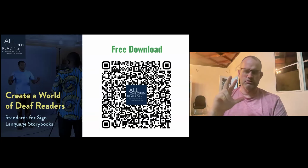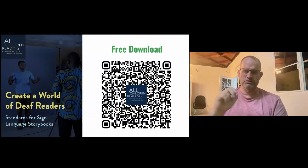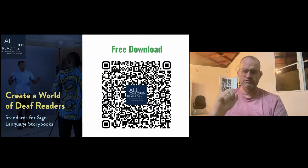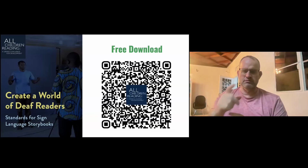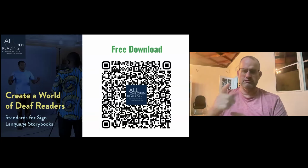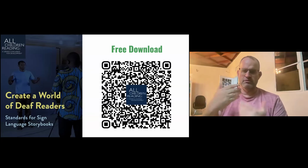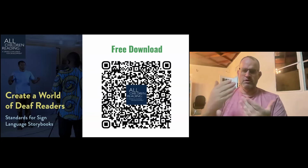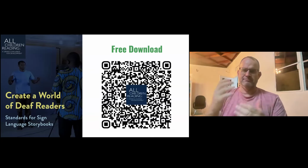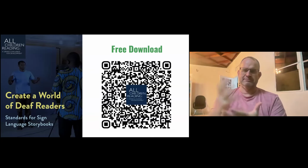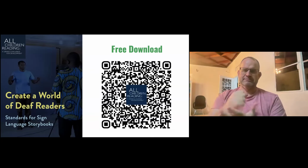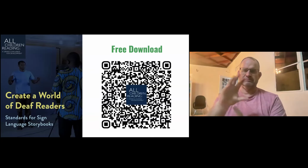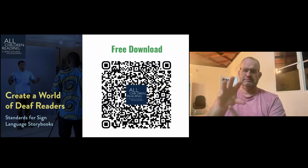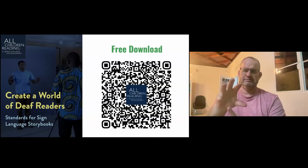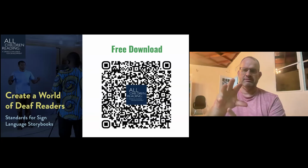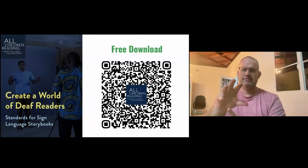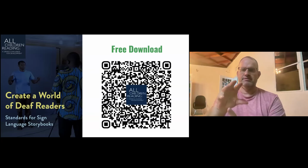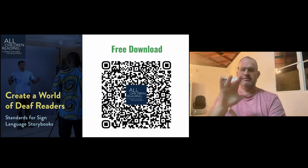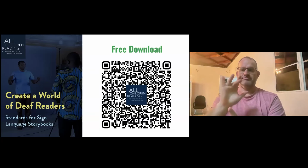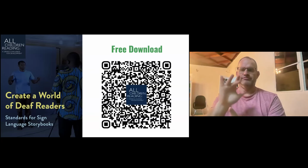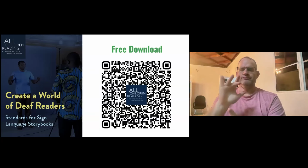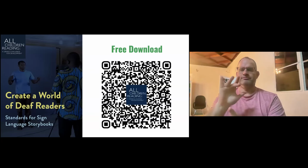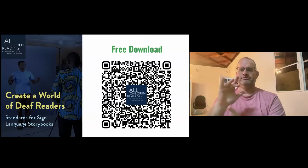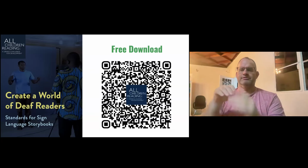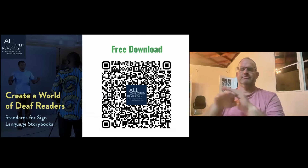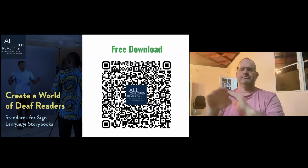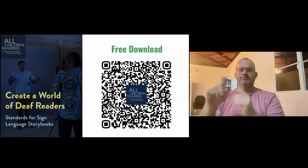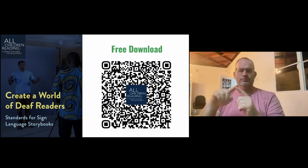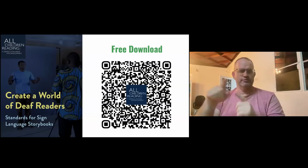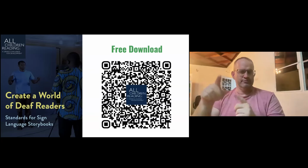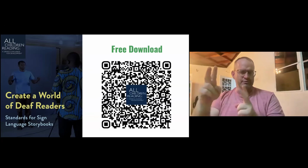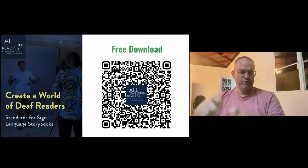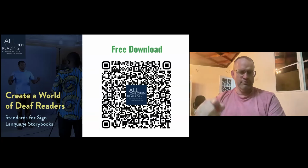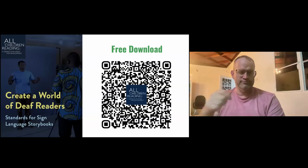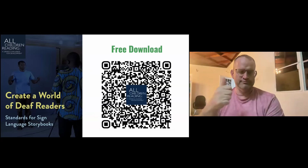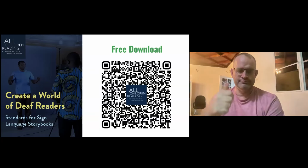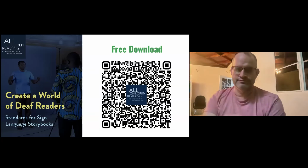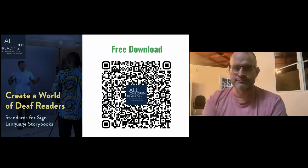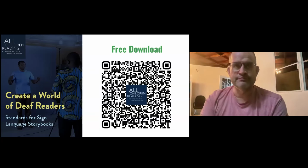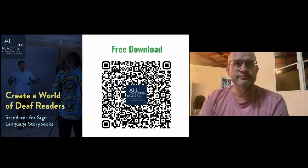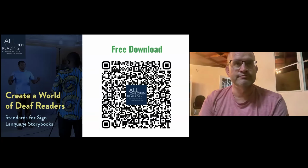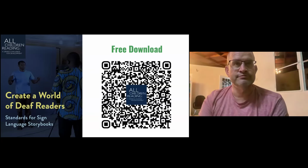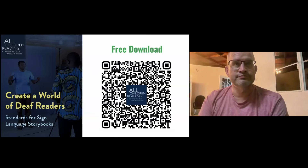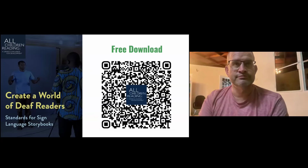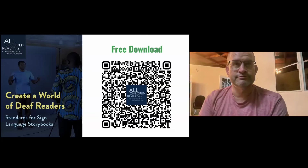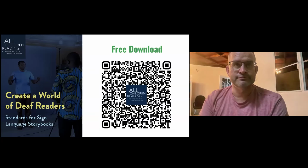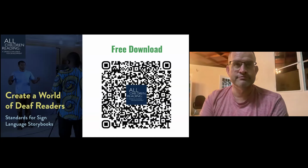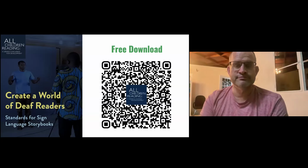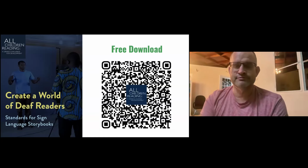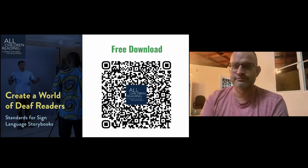And I'm going to give you just a moment to go ahead and capture that QR code so that you can access the